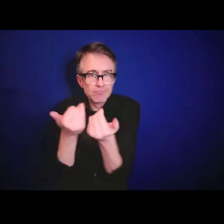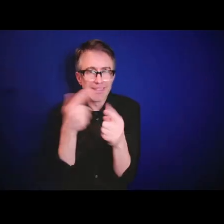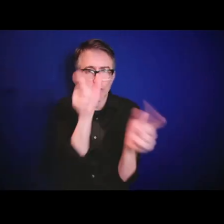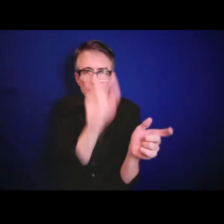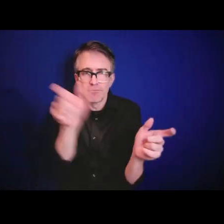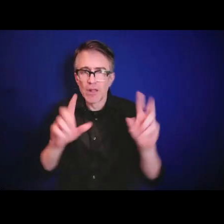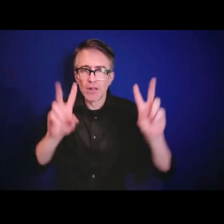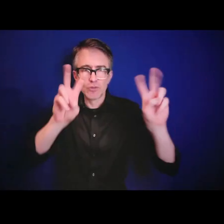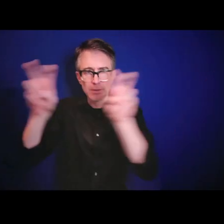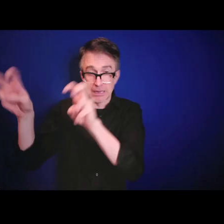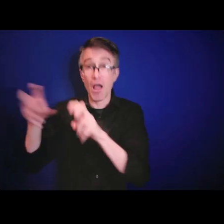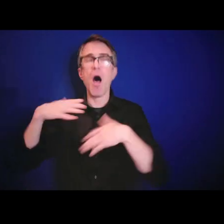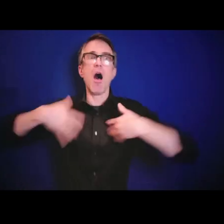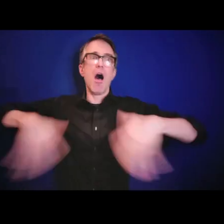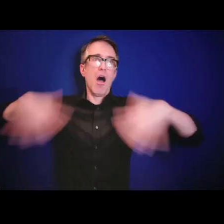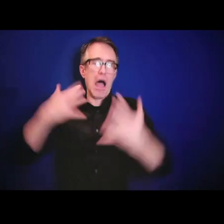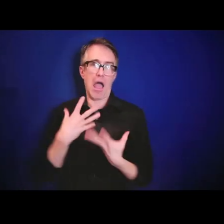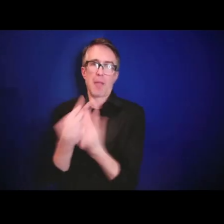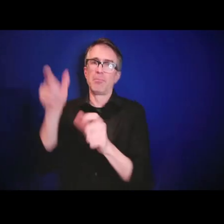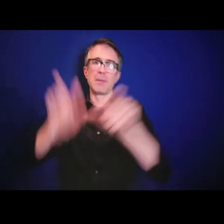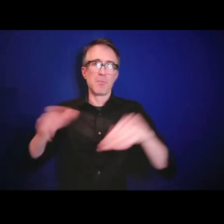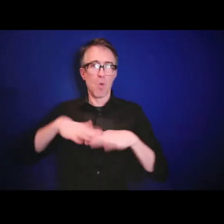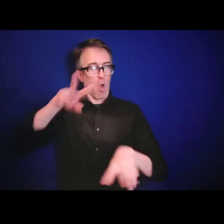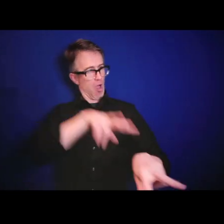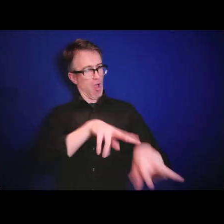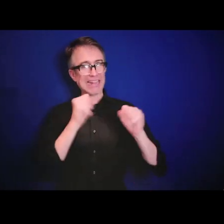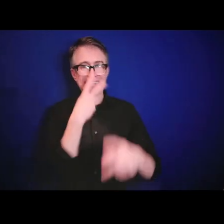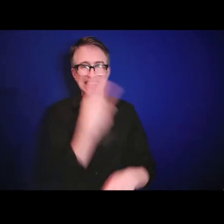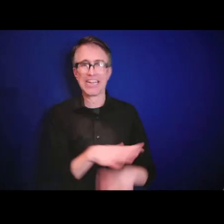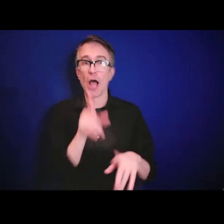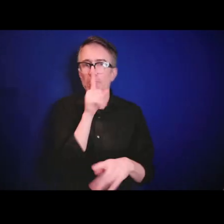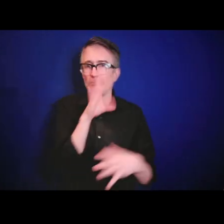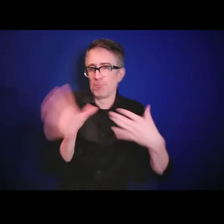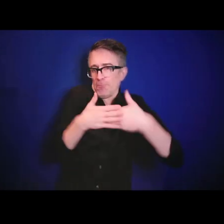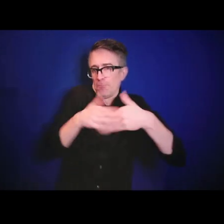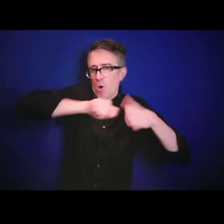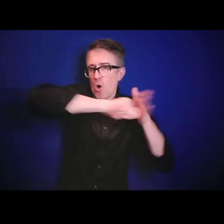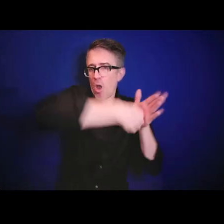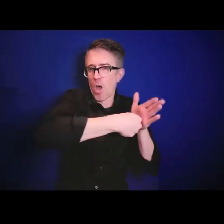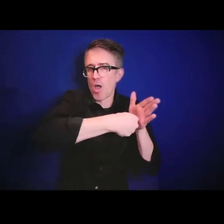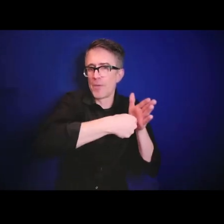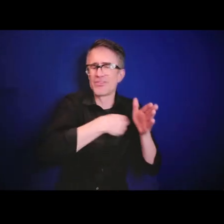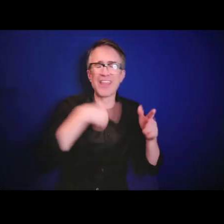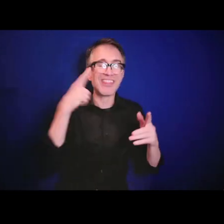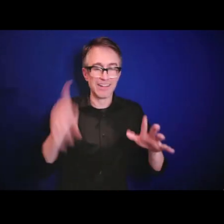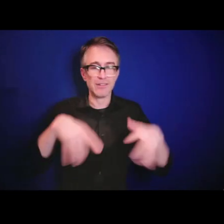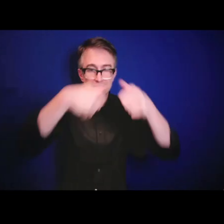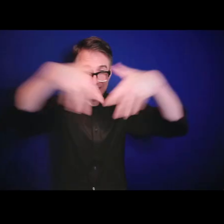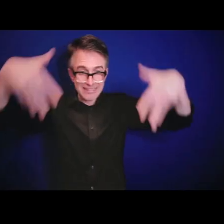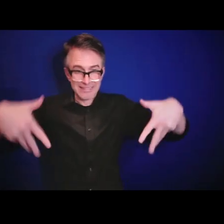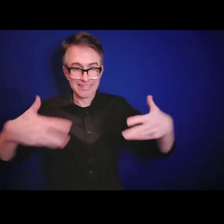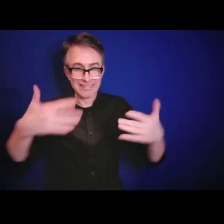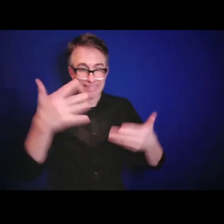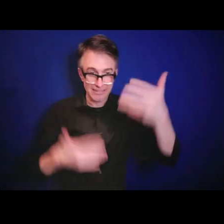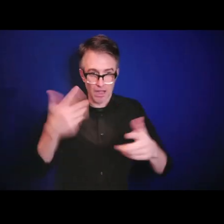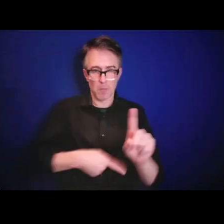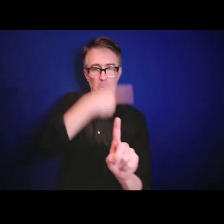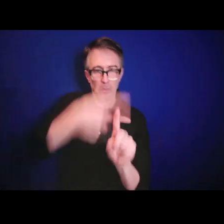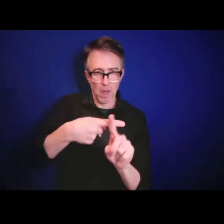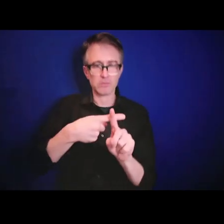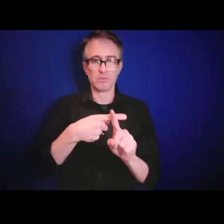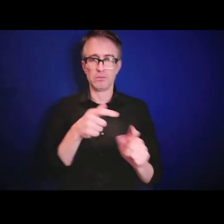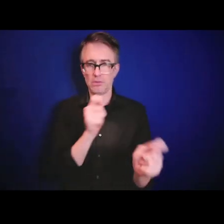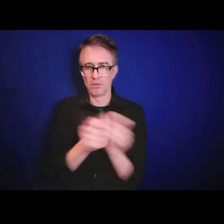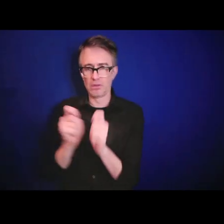Yeah, very importantly, disaggregating it. And that's not done nearly to the degree it needs to be done, nor